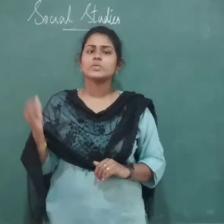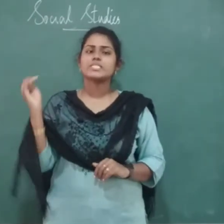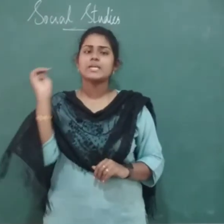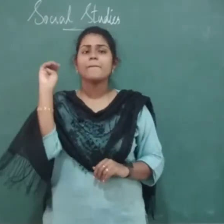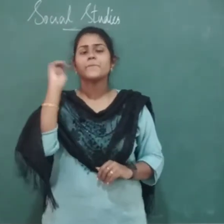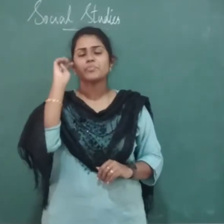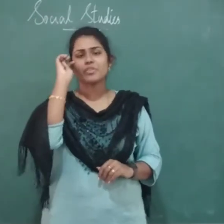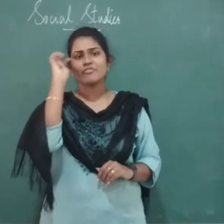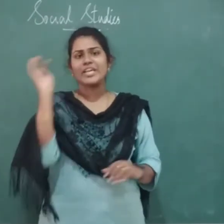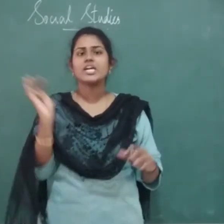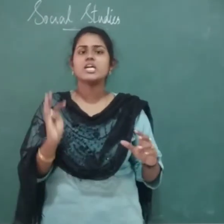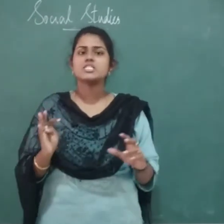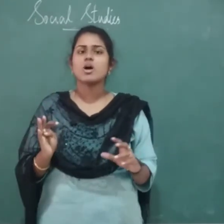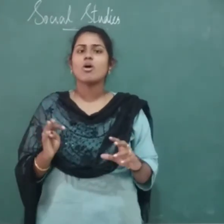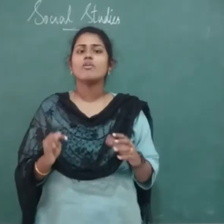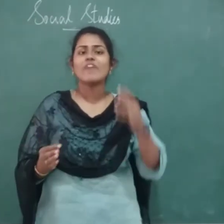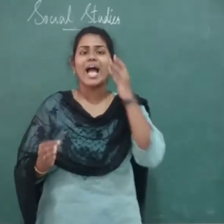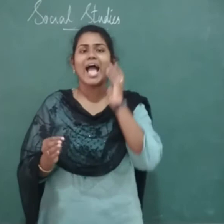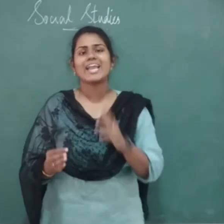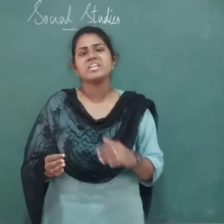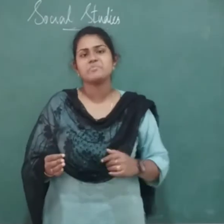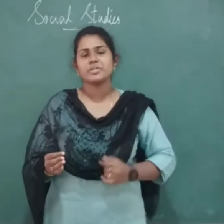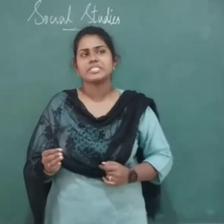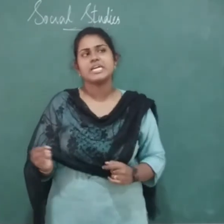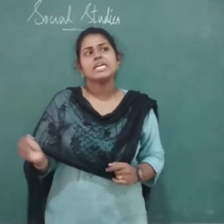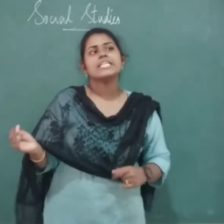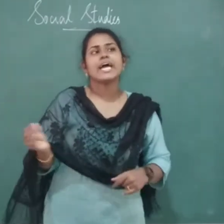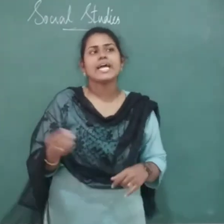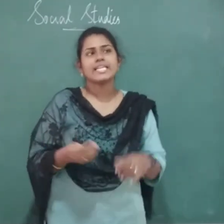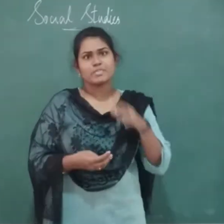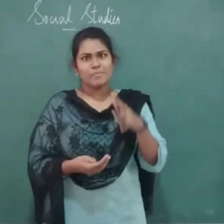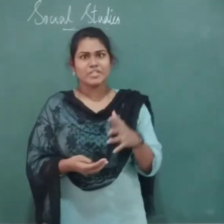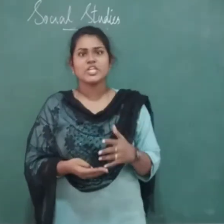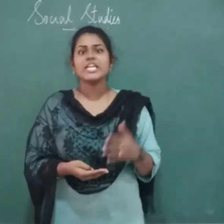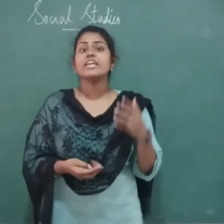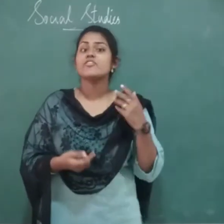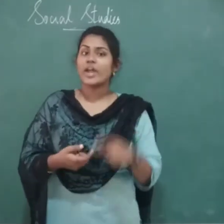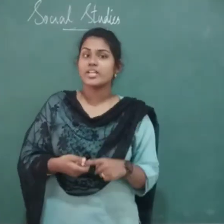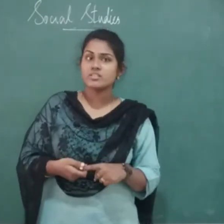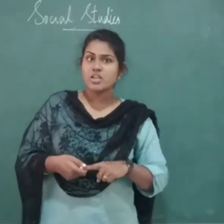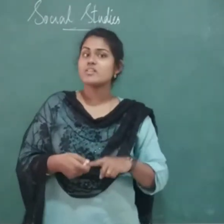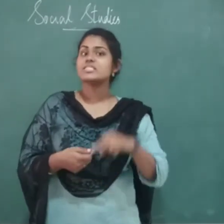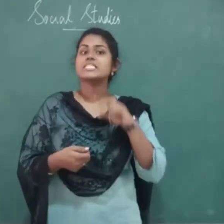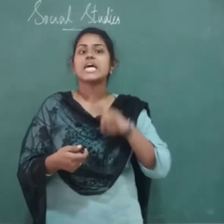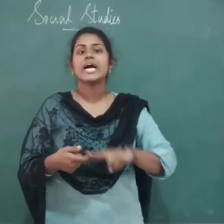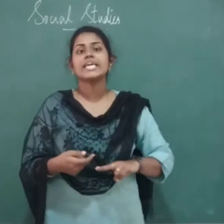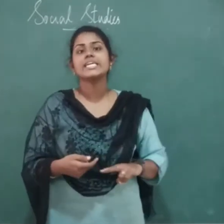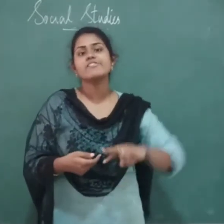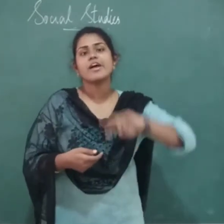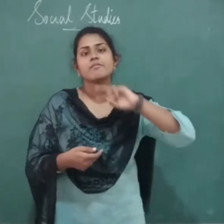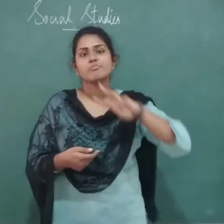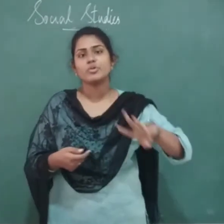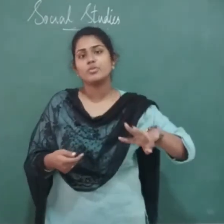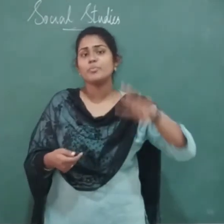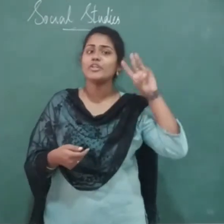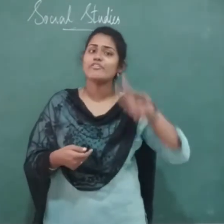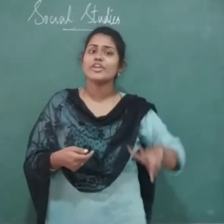used figures of animals, that especially rhinoceros, tiger and bull. Bull we know